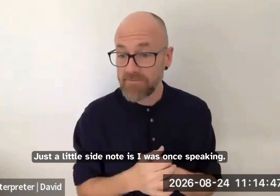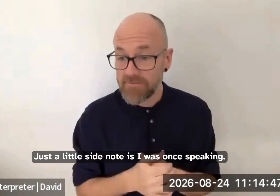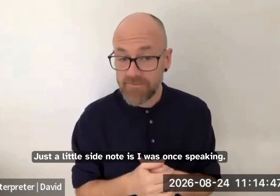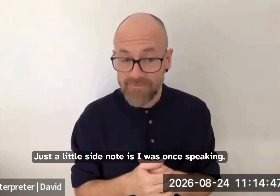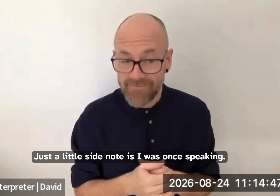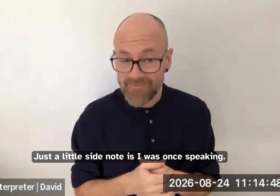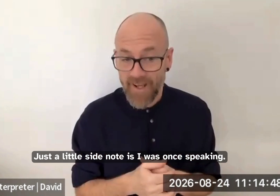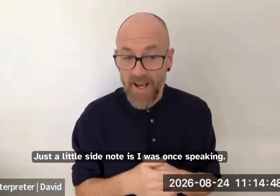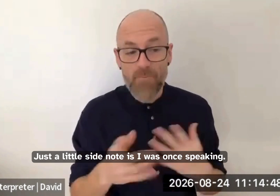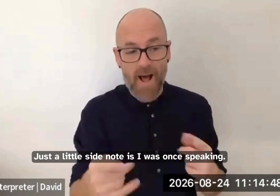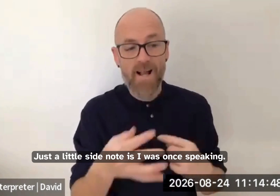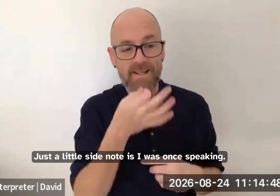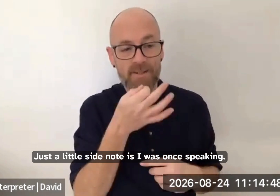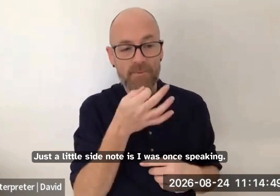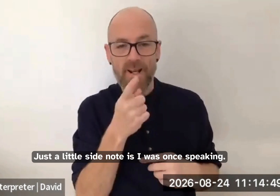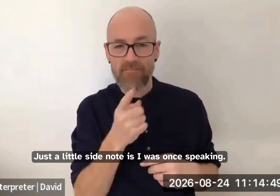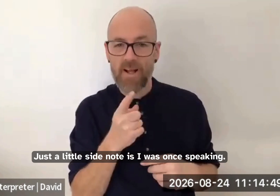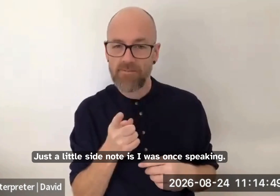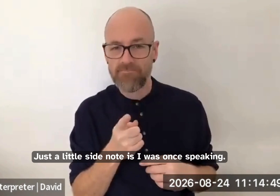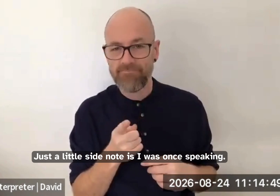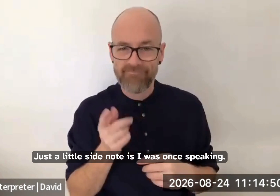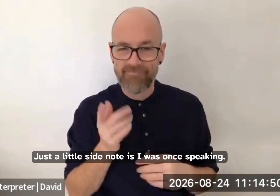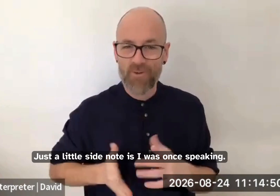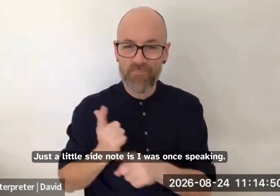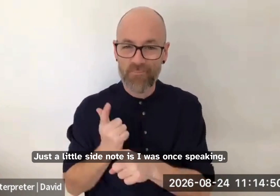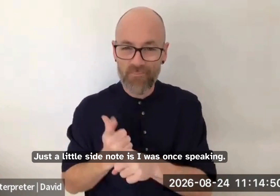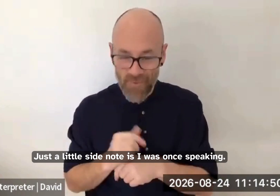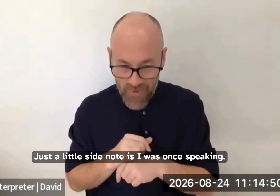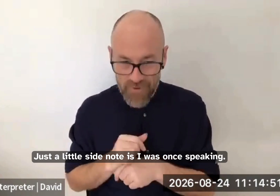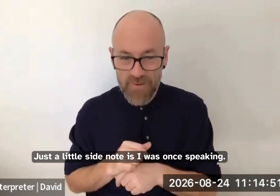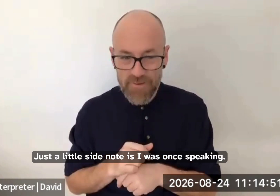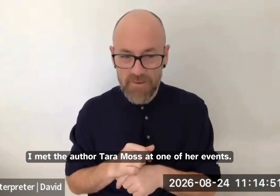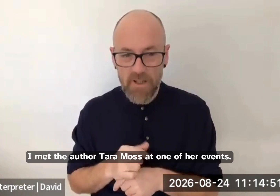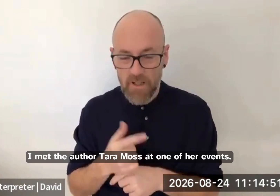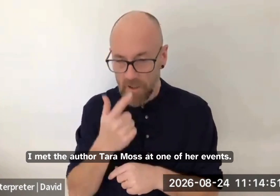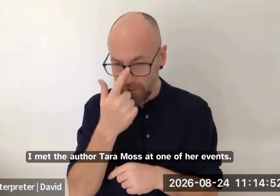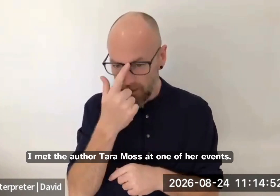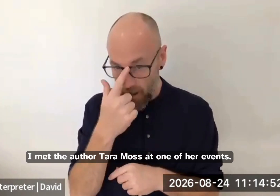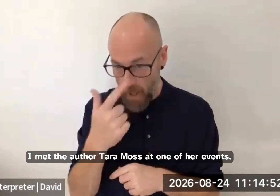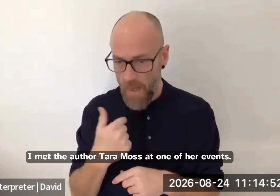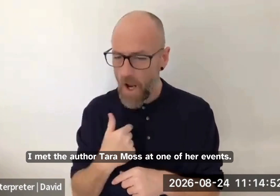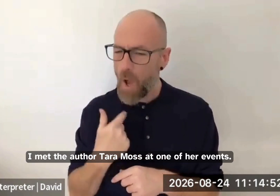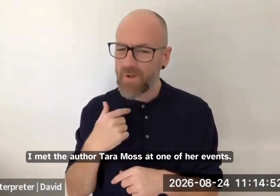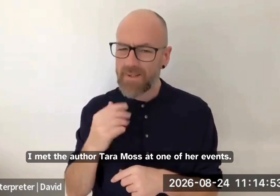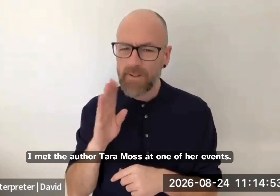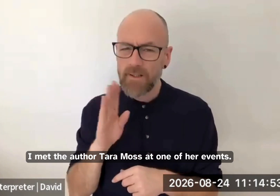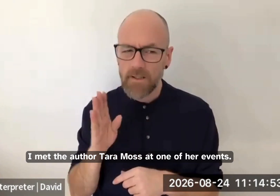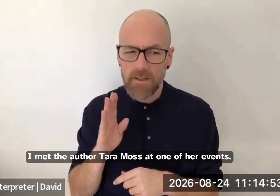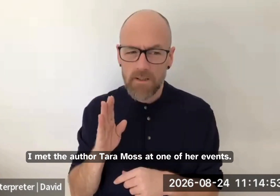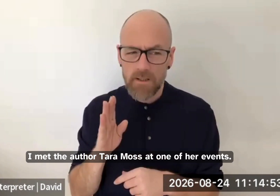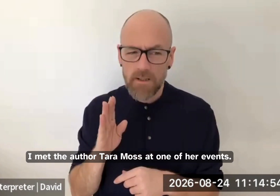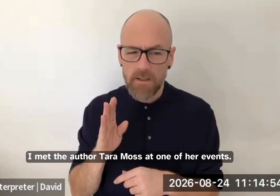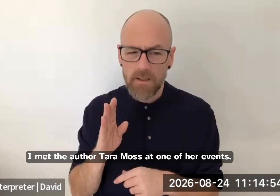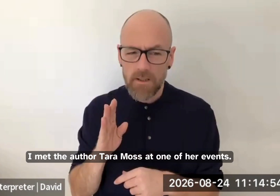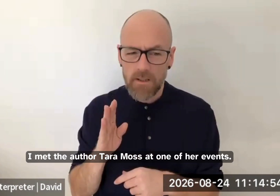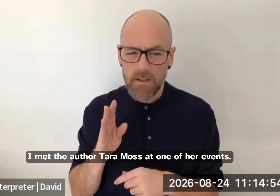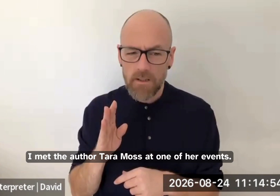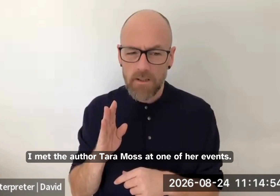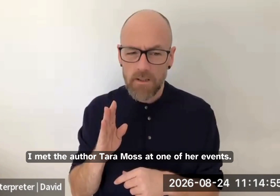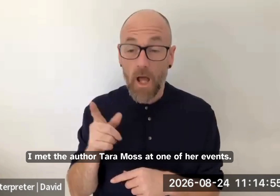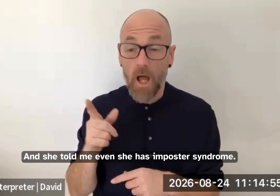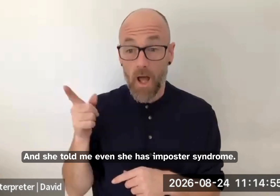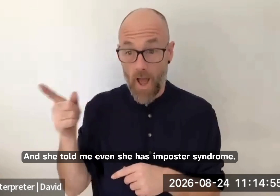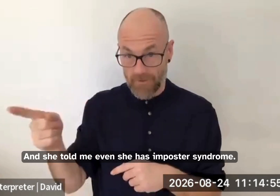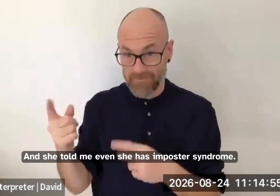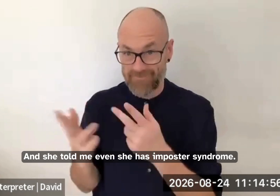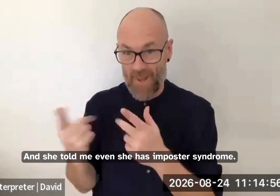Just a little side note is I was once speaking, I met the author Tara Moss at one of her